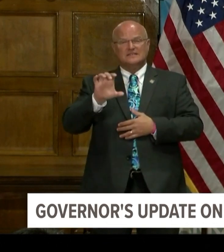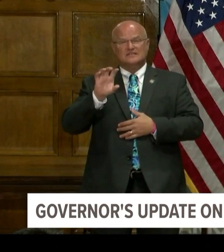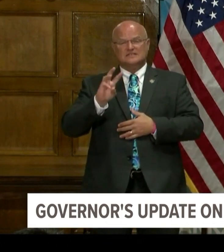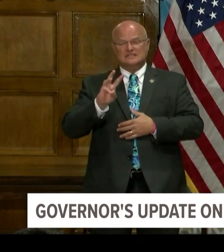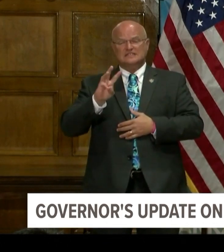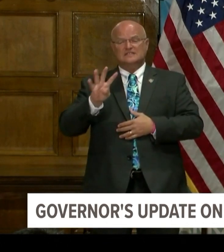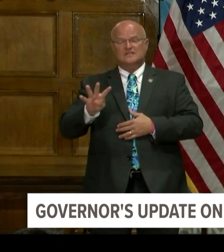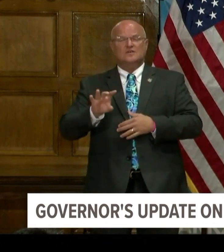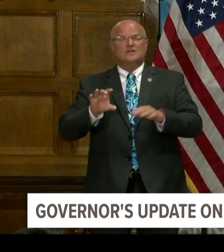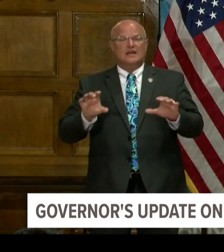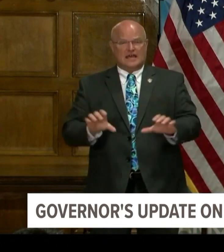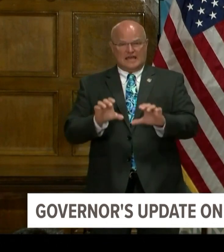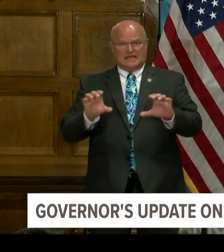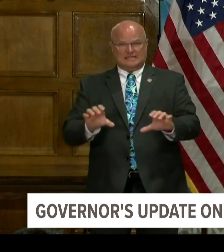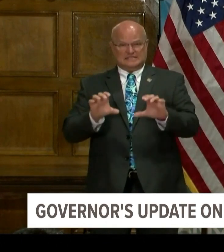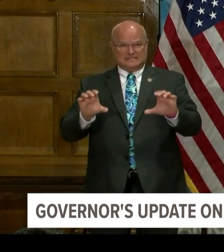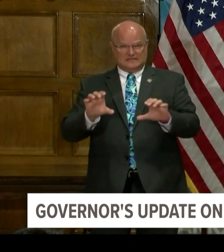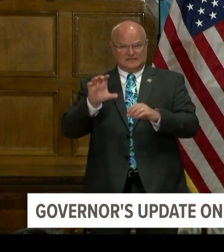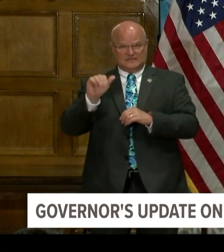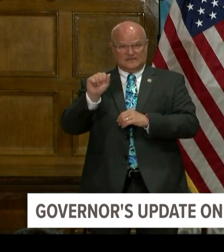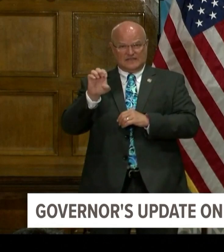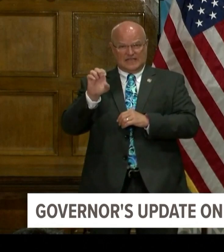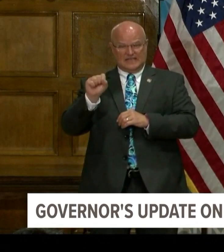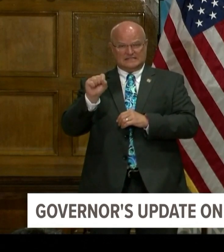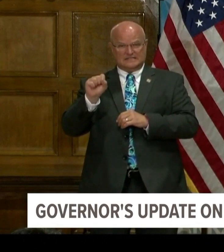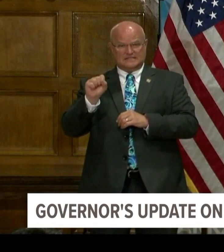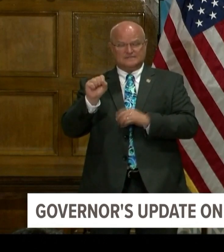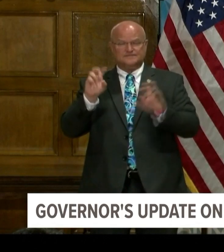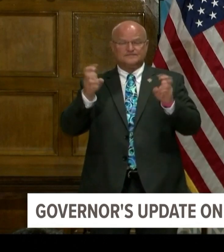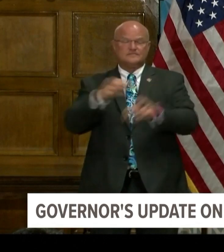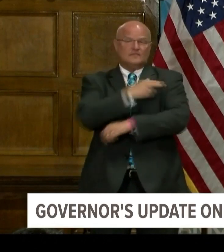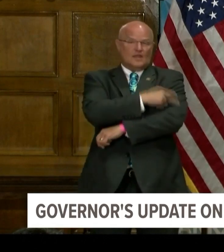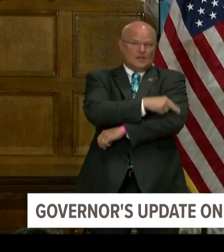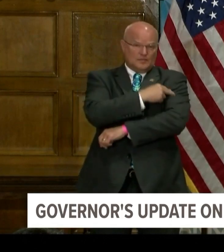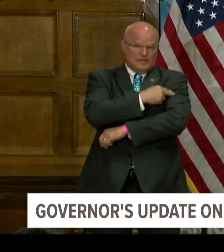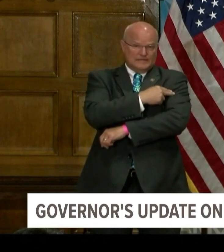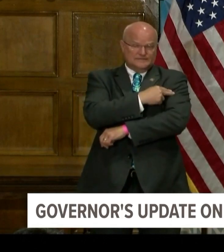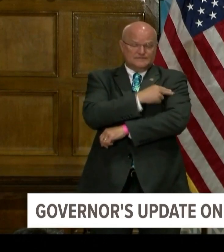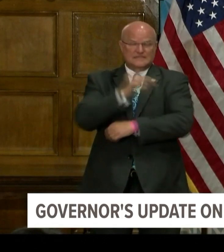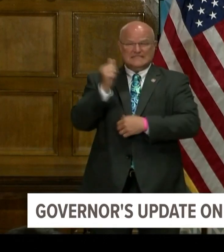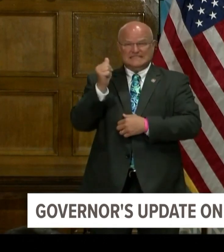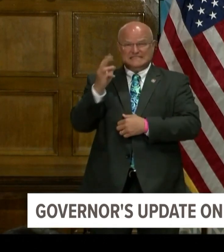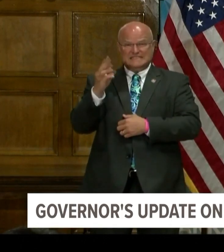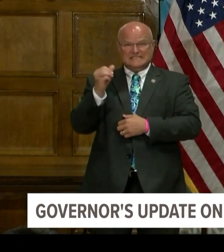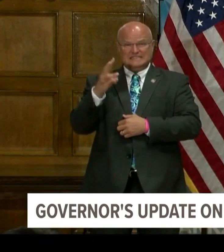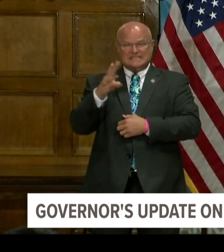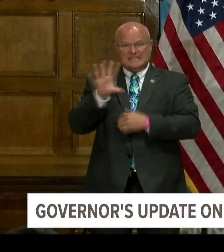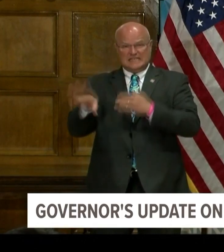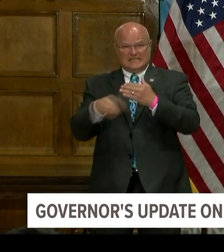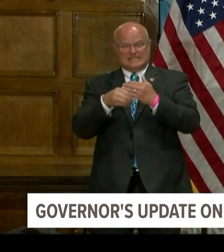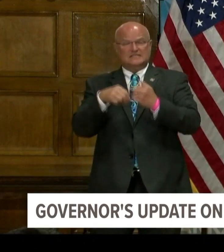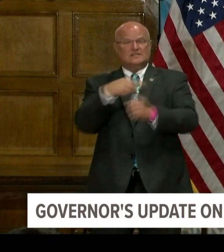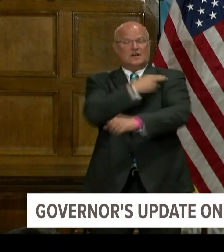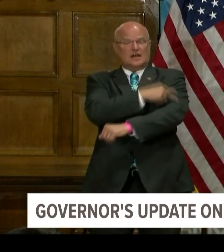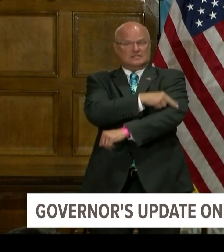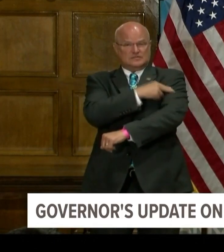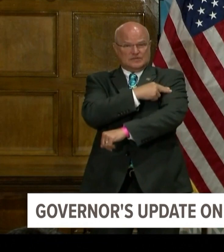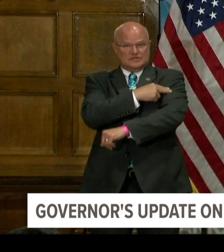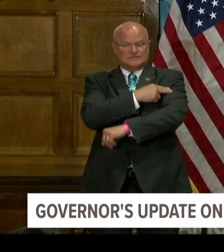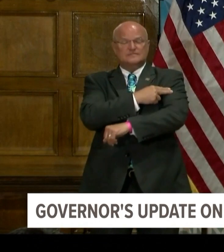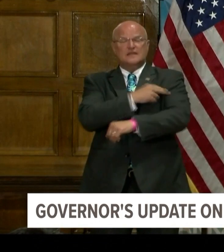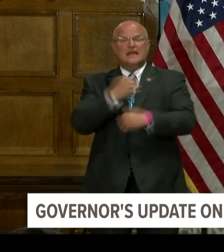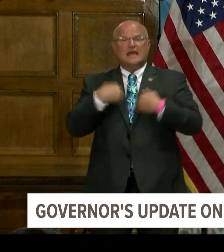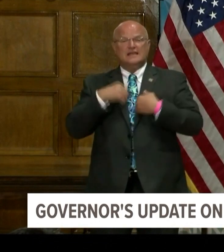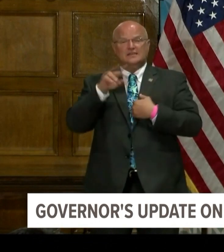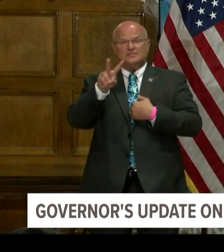3,764 active cases. Now, in terms of hospitalizations, we've had 16 additional hospitalizations. That brings